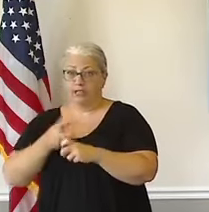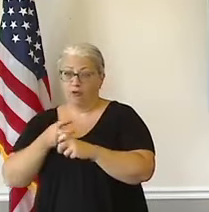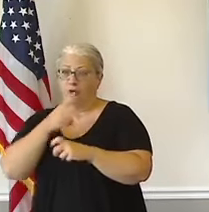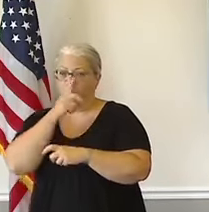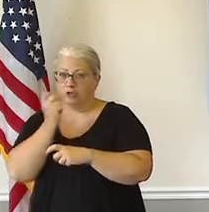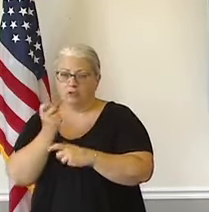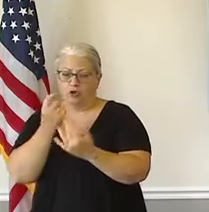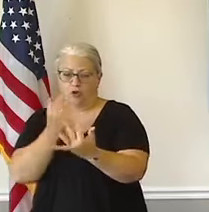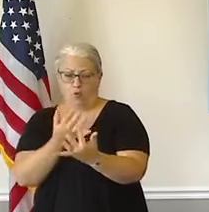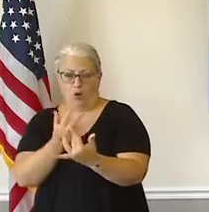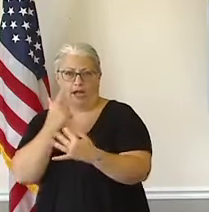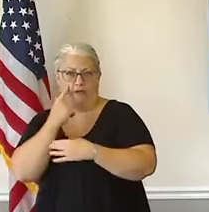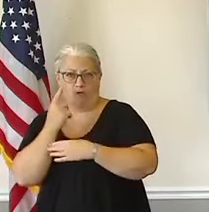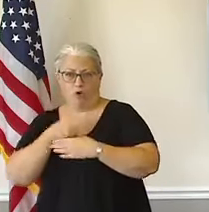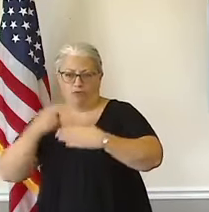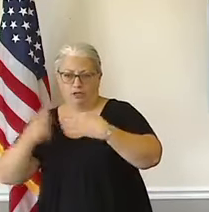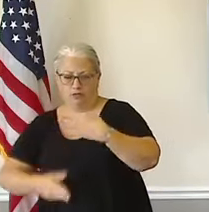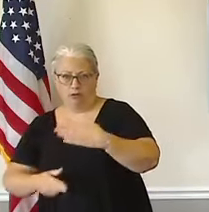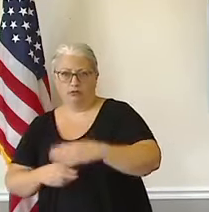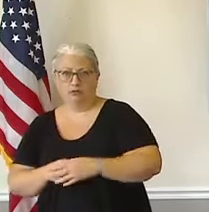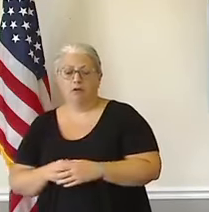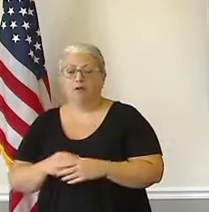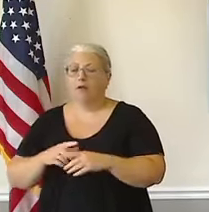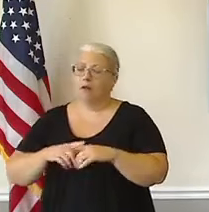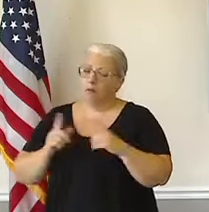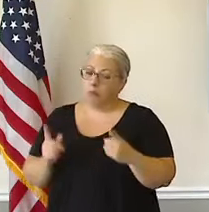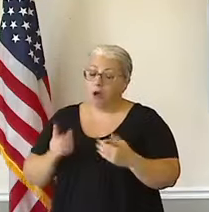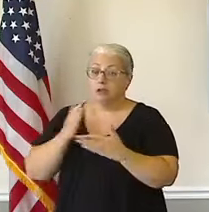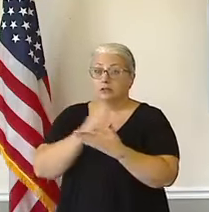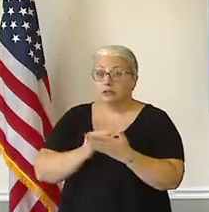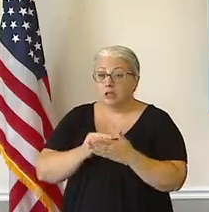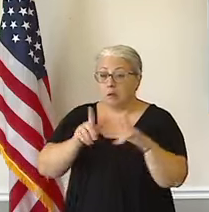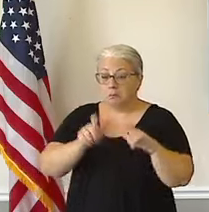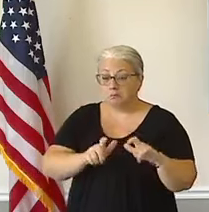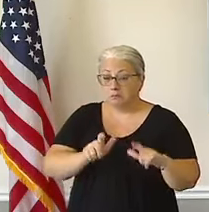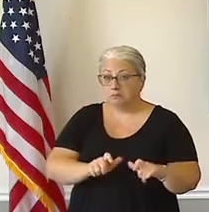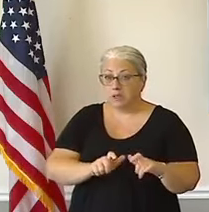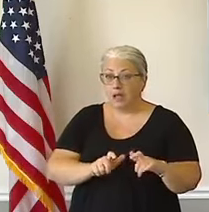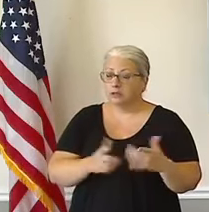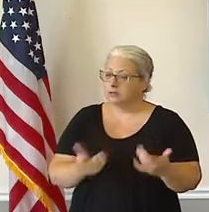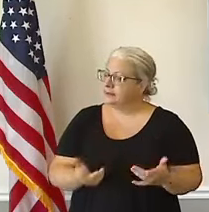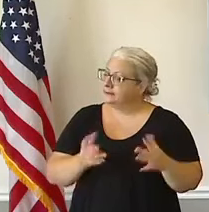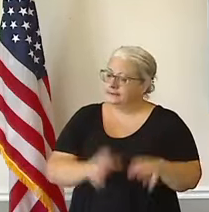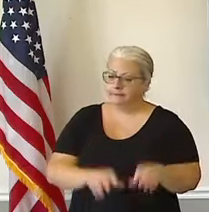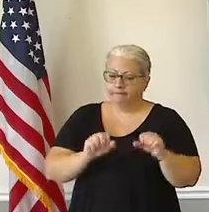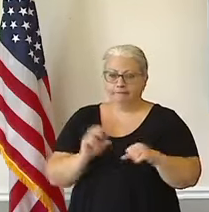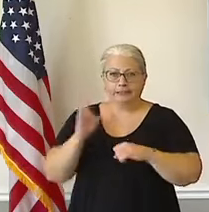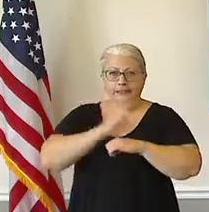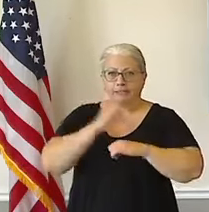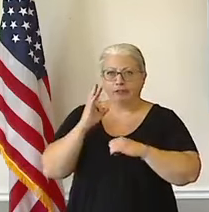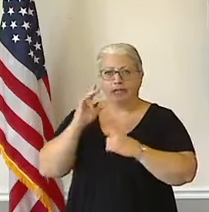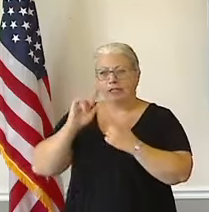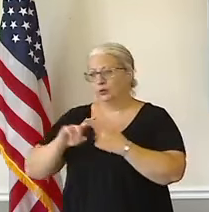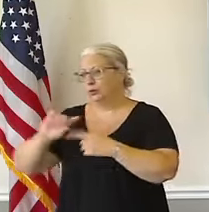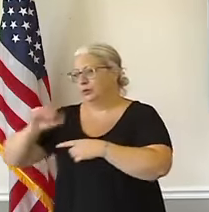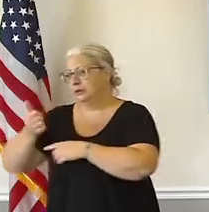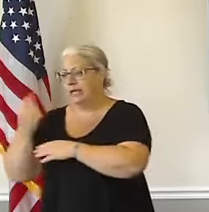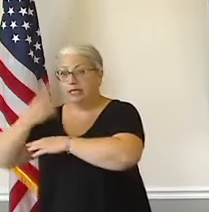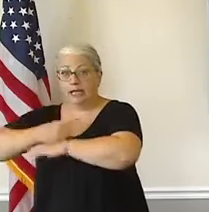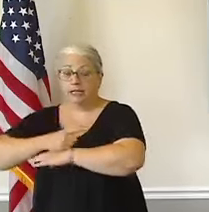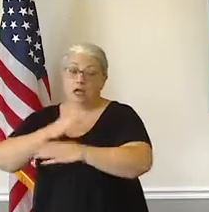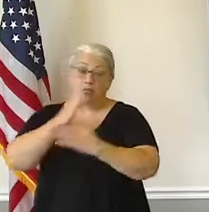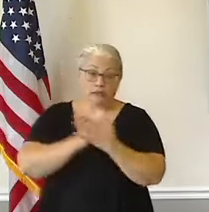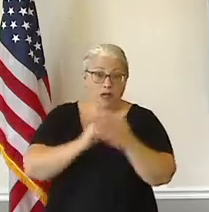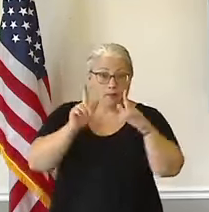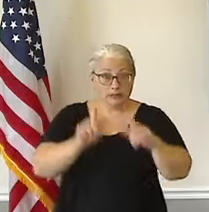between 2 to 4 days, which does mean, by the way, that there are some that are 7 to 10 days, and there are some that are within minutes, and there are certain areas where